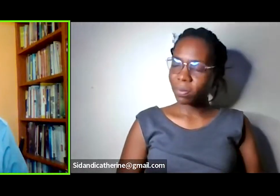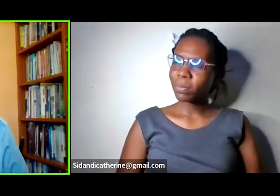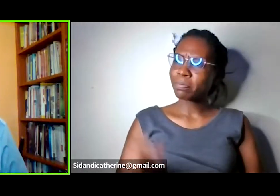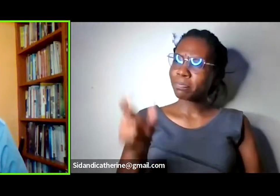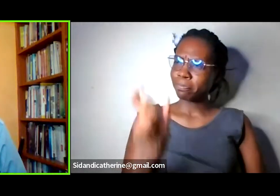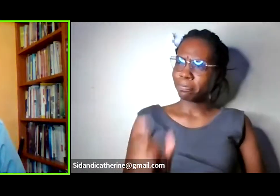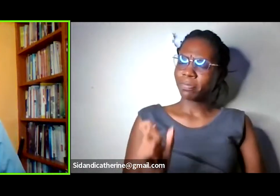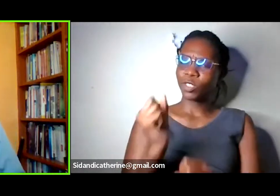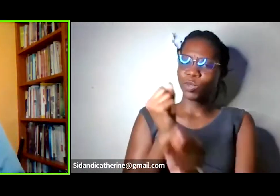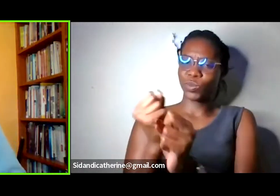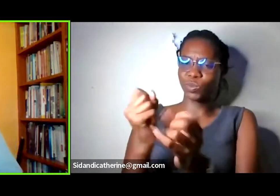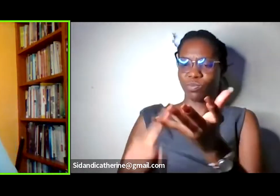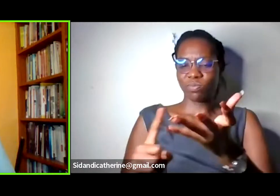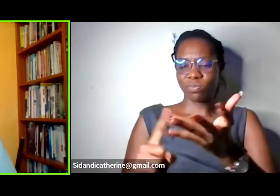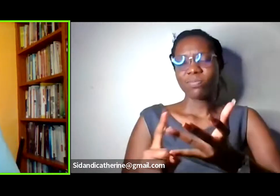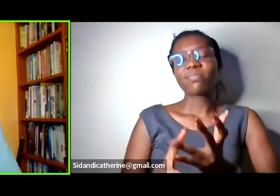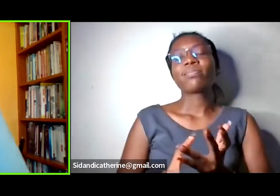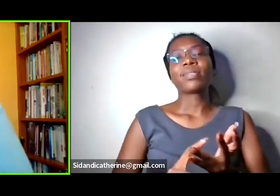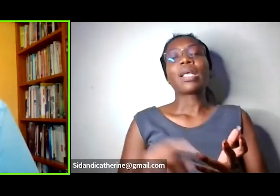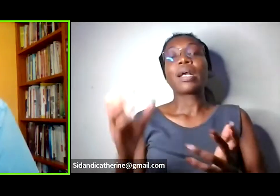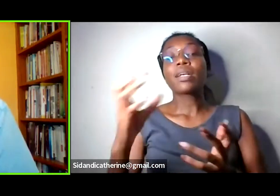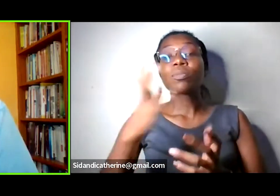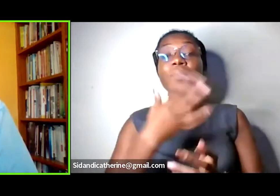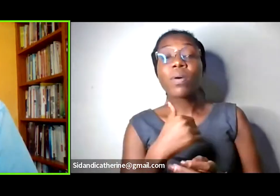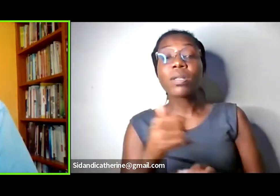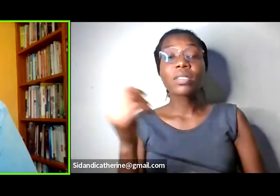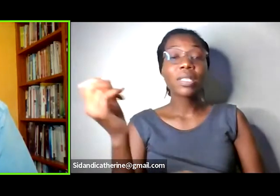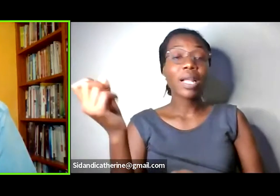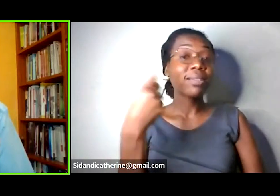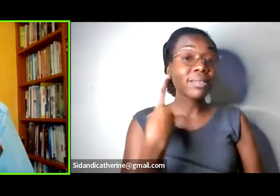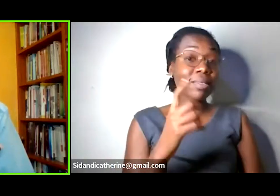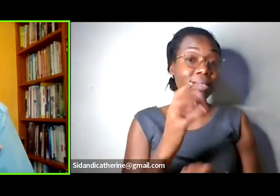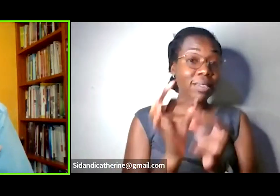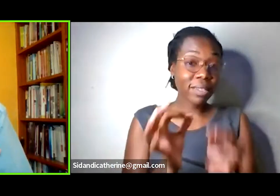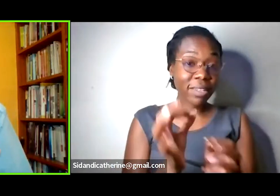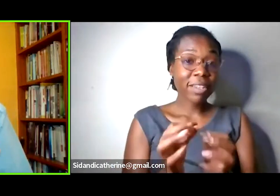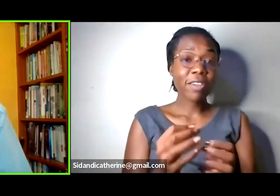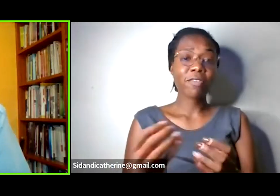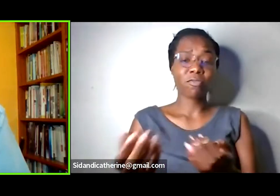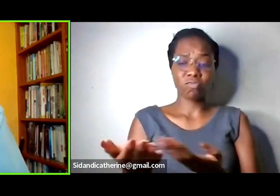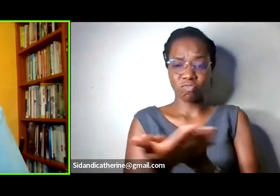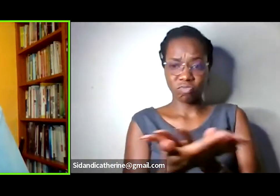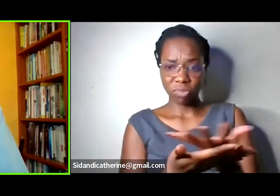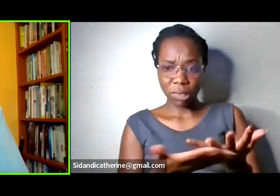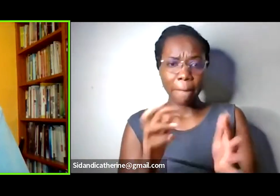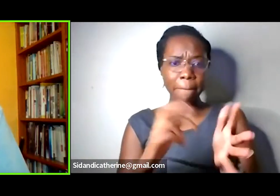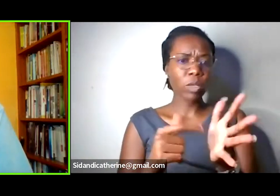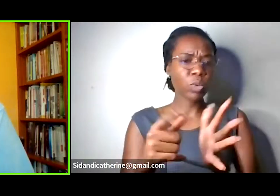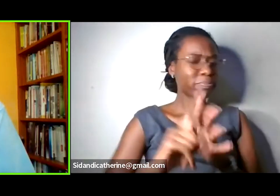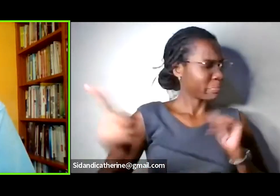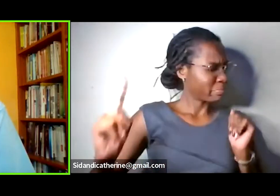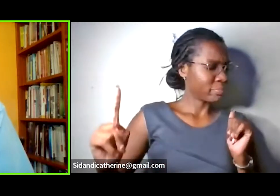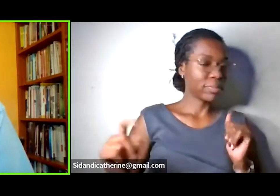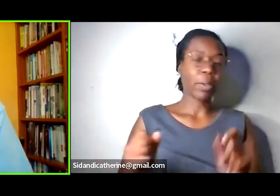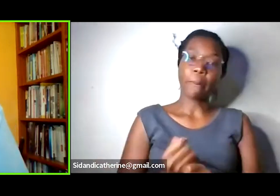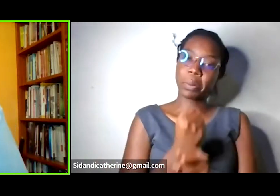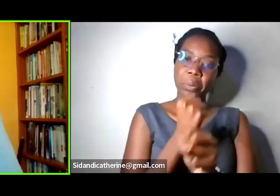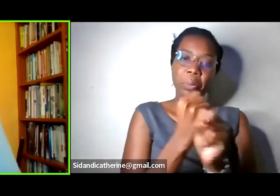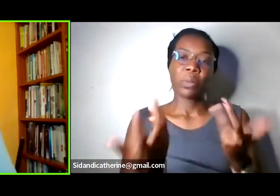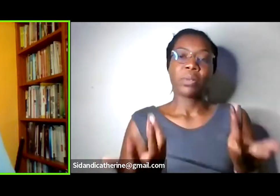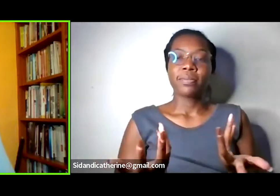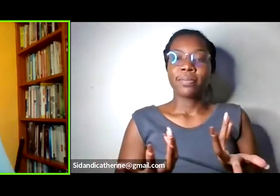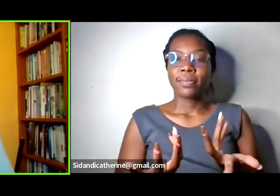out your weird ways. You want to bring out everything about you. You see, you want to be vulnerable. You want